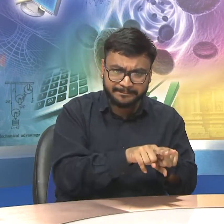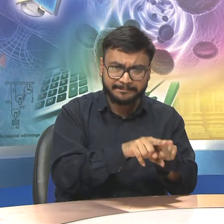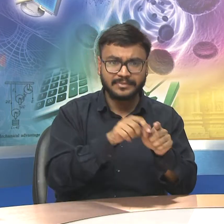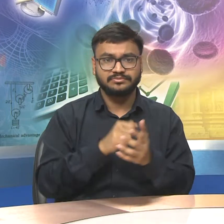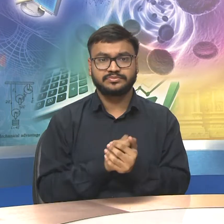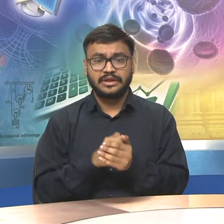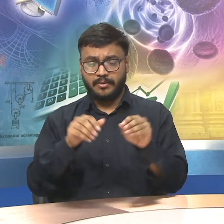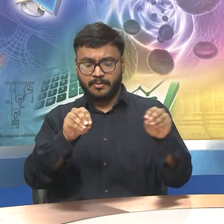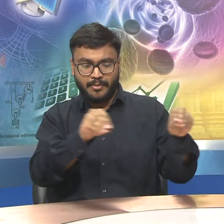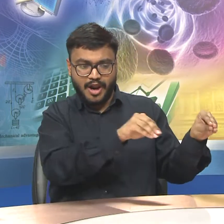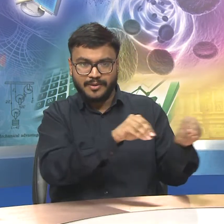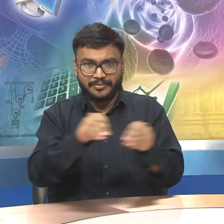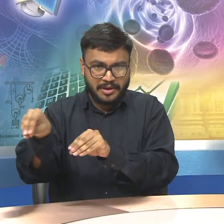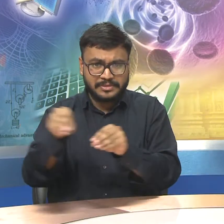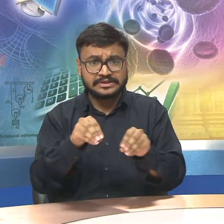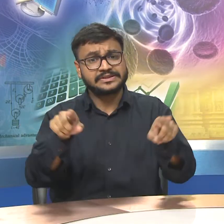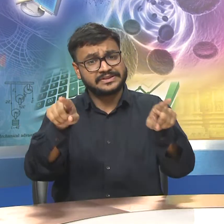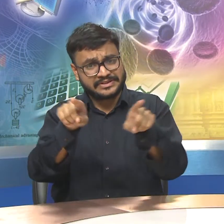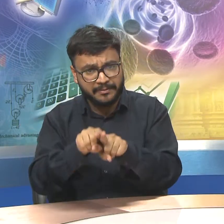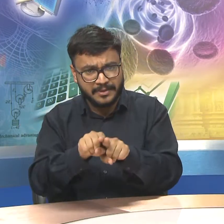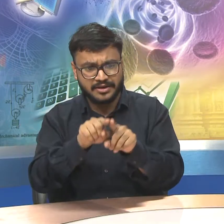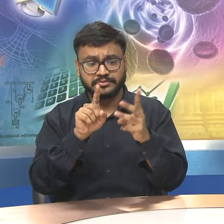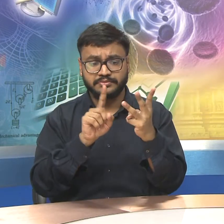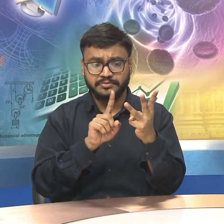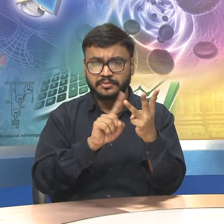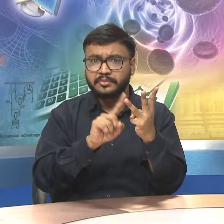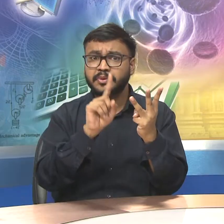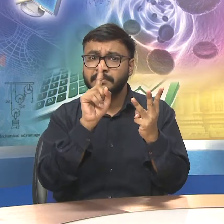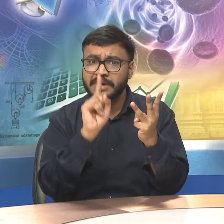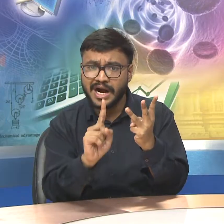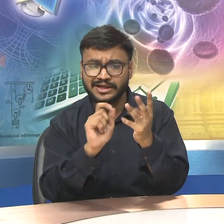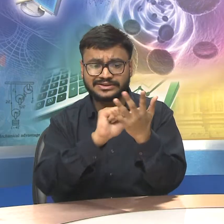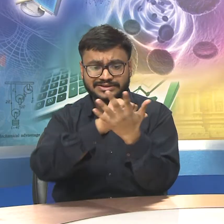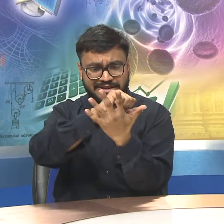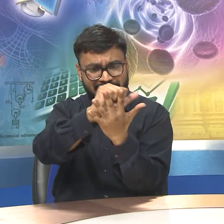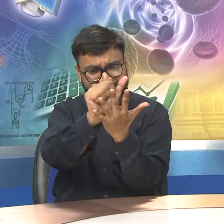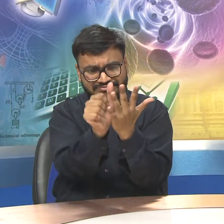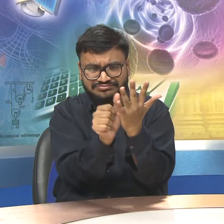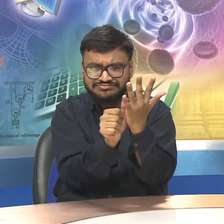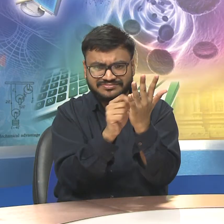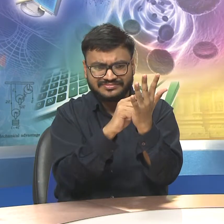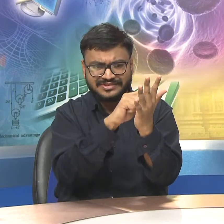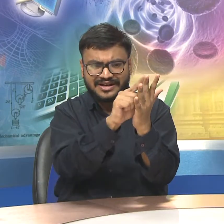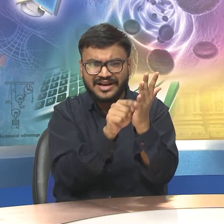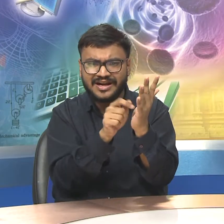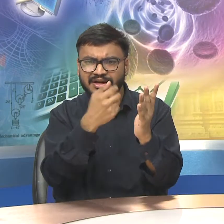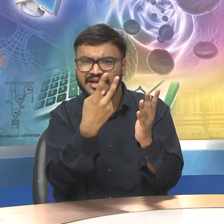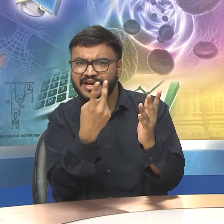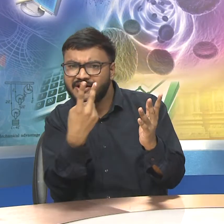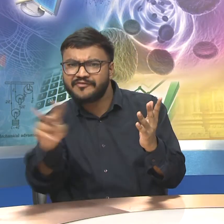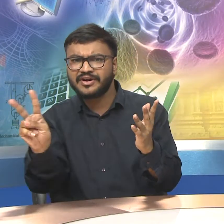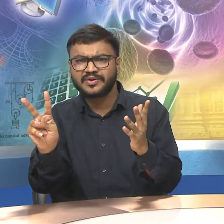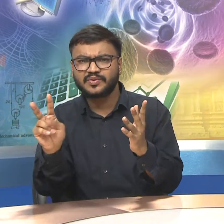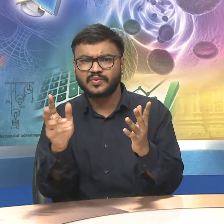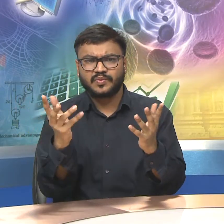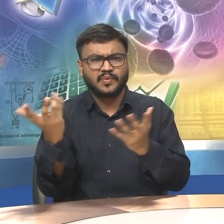same articulation and movement but different handshake.